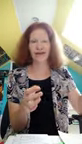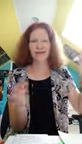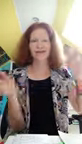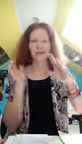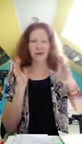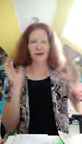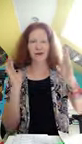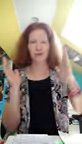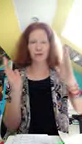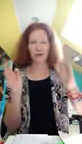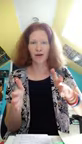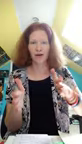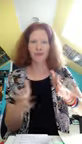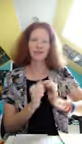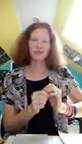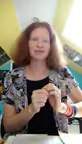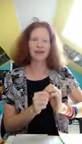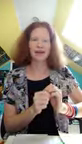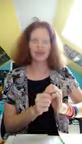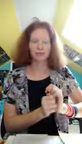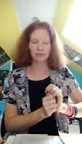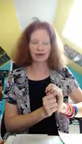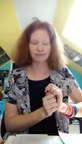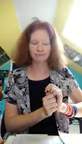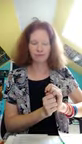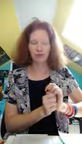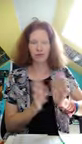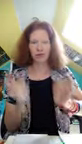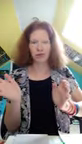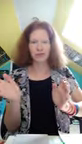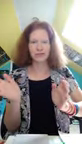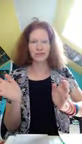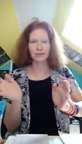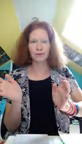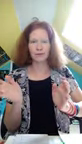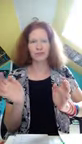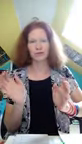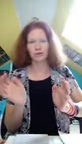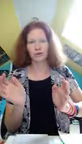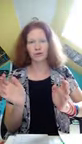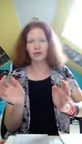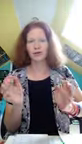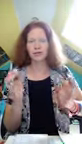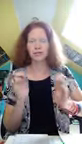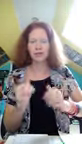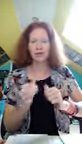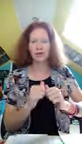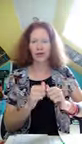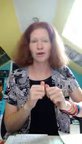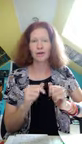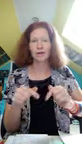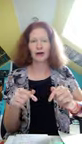outside, so it's kind of hard to focus in on that. But if you have any questions about this disorder, just let me know in the